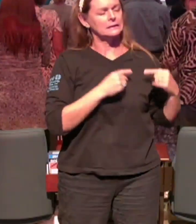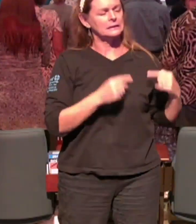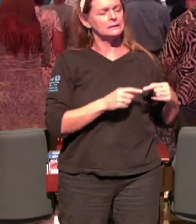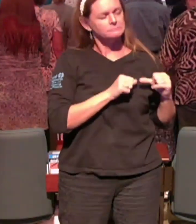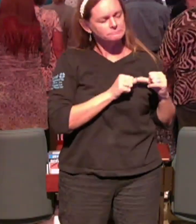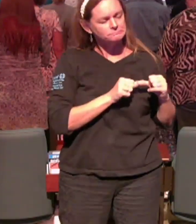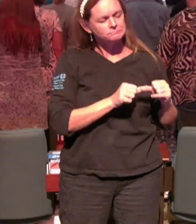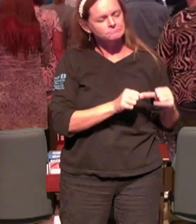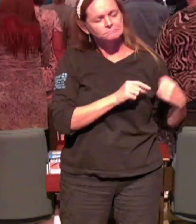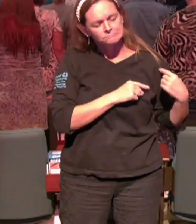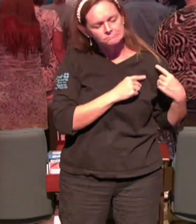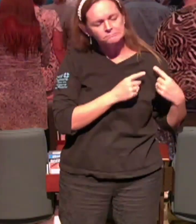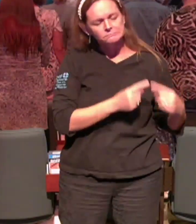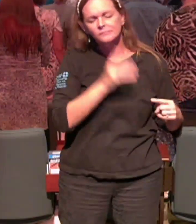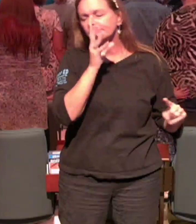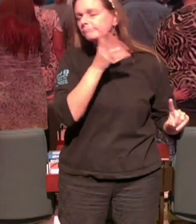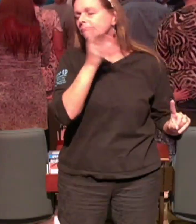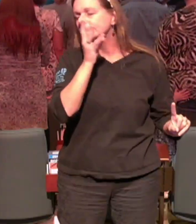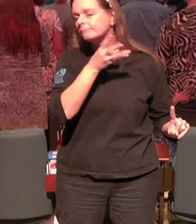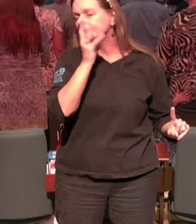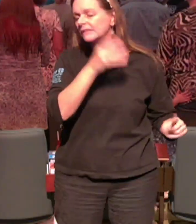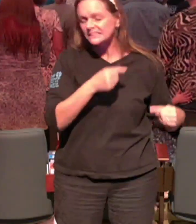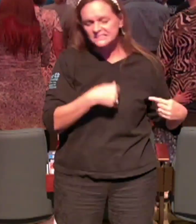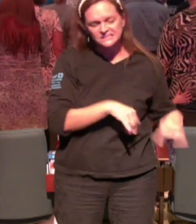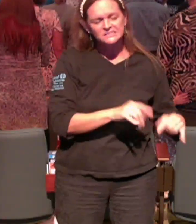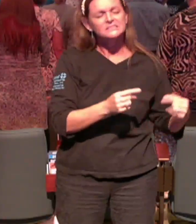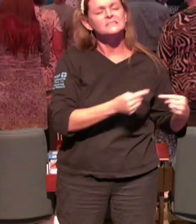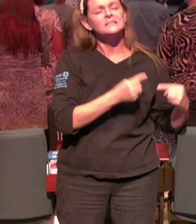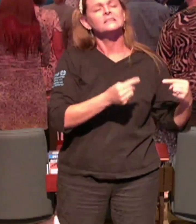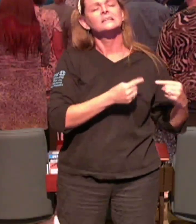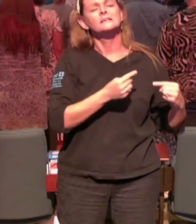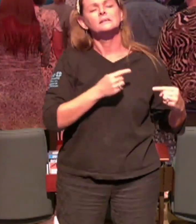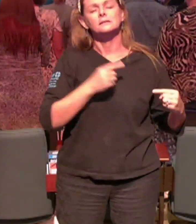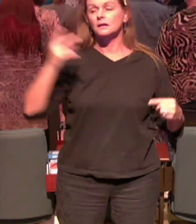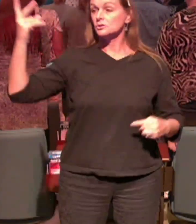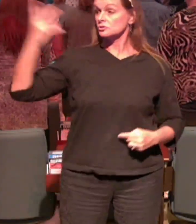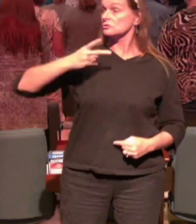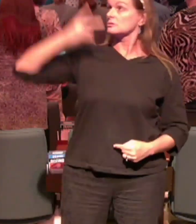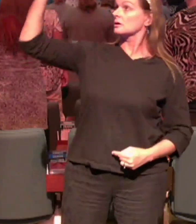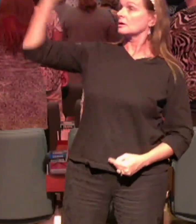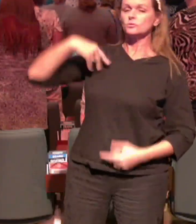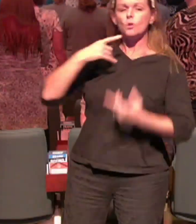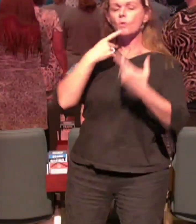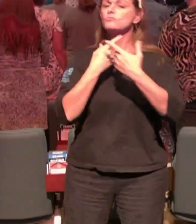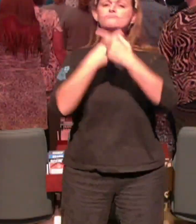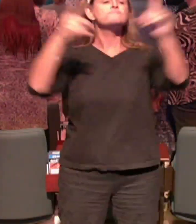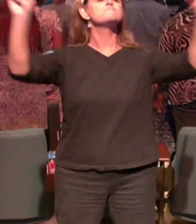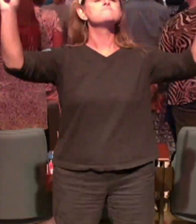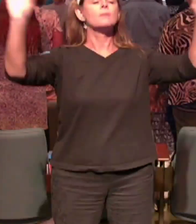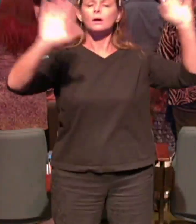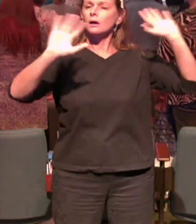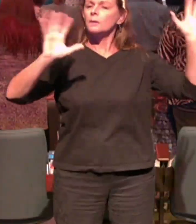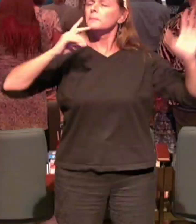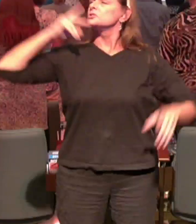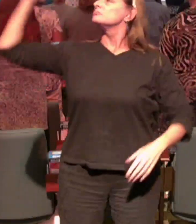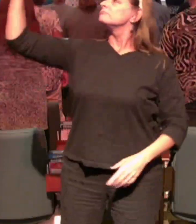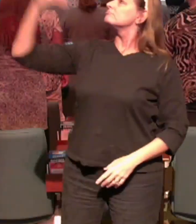justifying or ignoring in your life, just right where you are, make a personal between you and God, but say, God, I'm sorry for that sin.